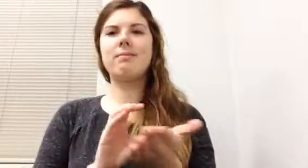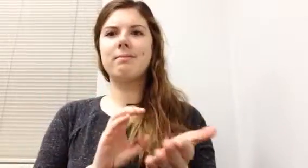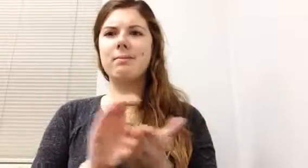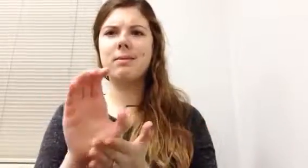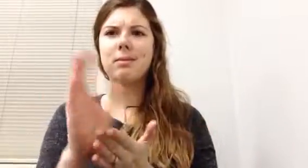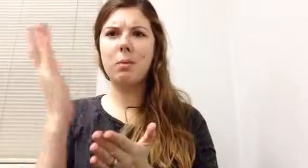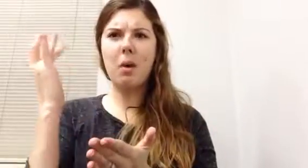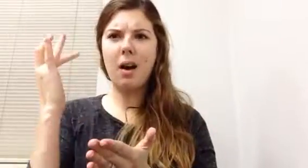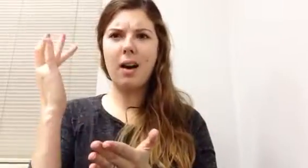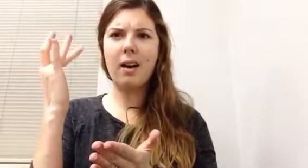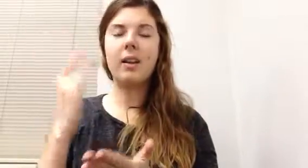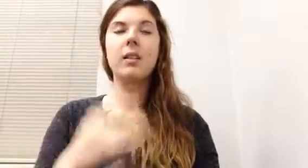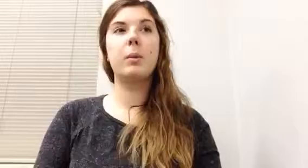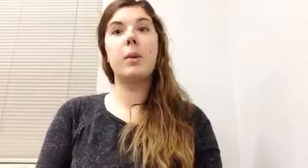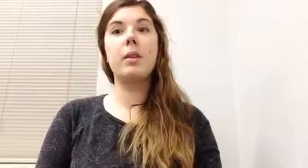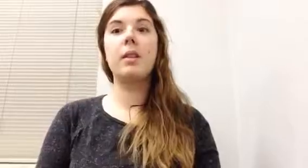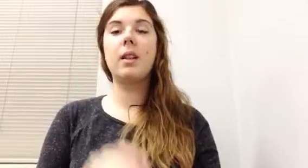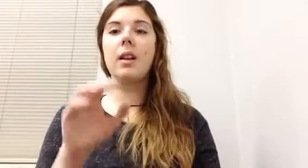limits the number of doctors that can graduate.